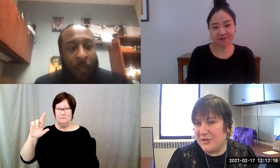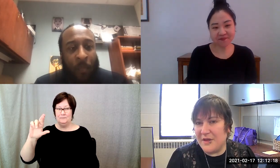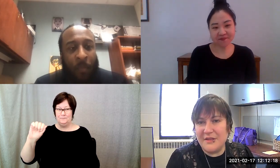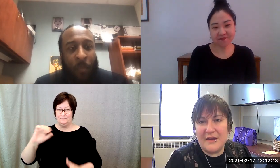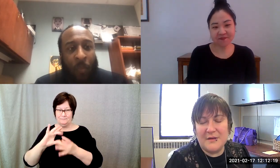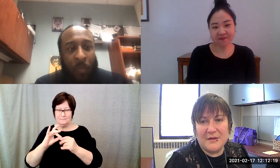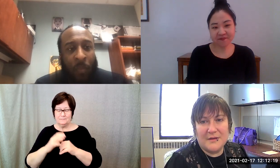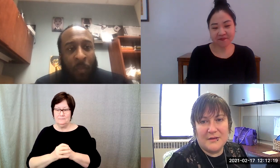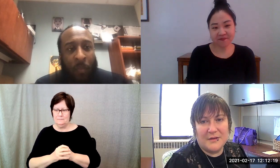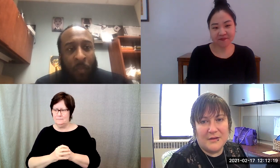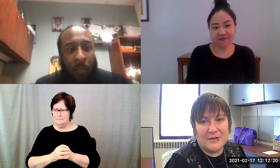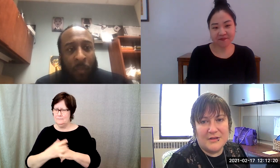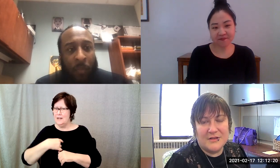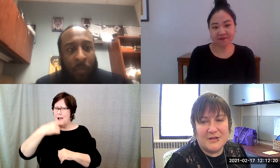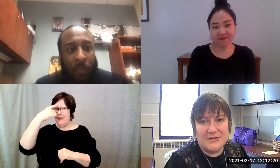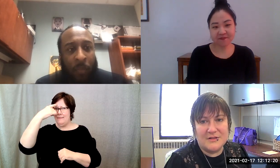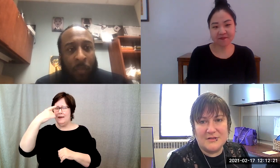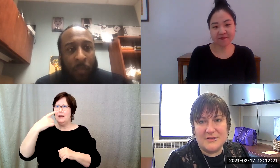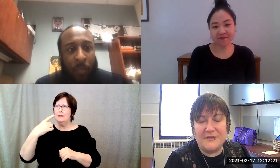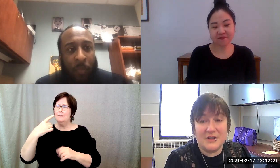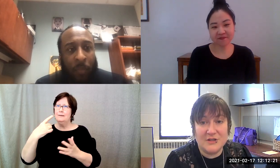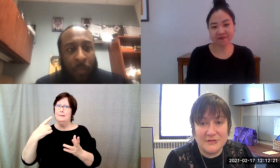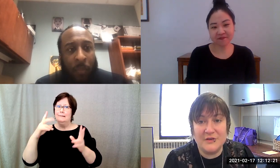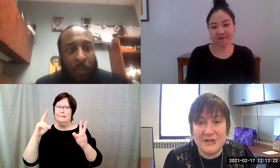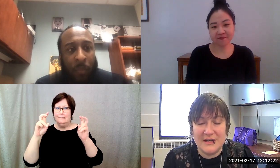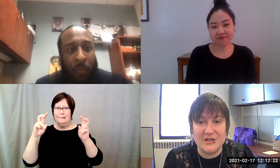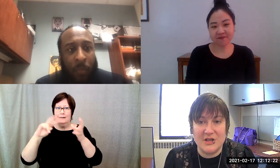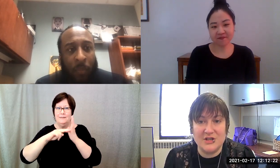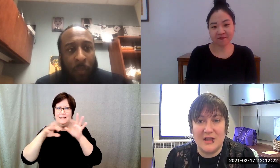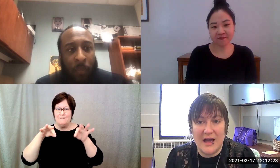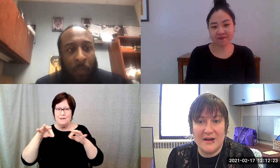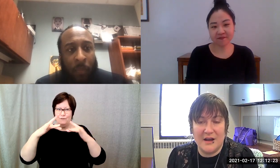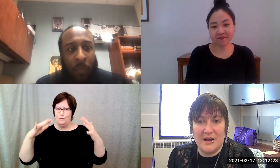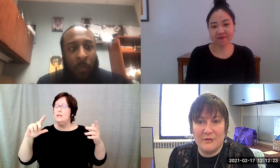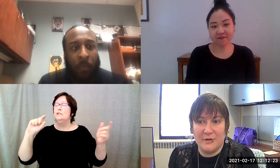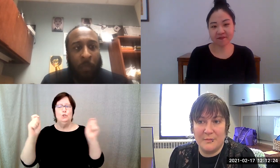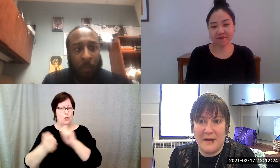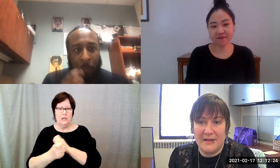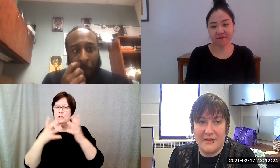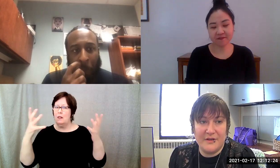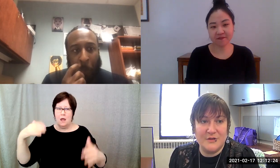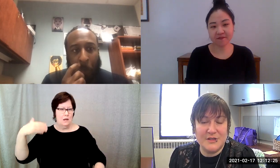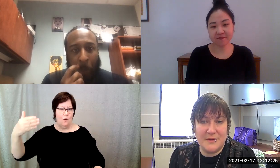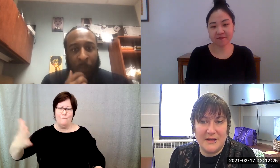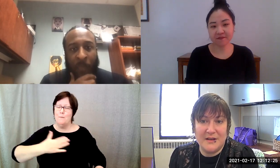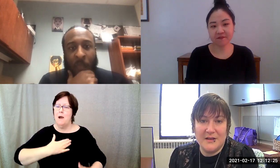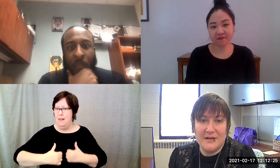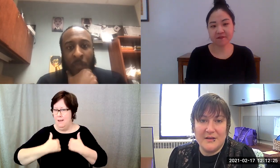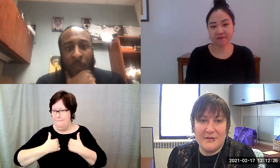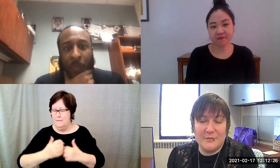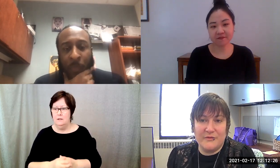I think that the definition of diversity has changed a lot over my life. It used to